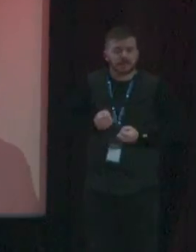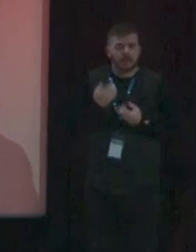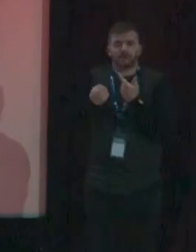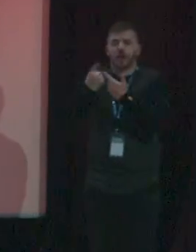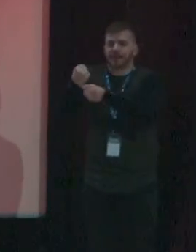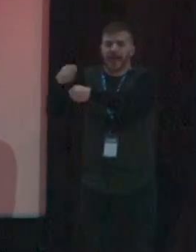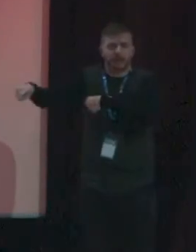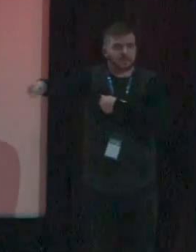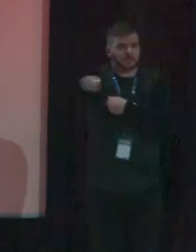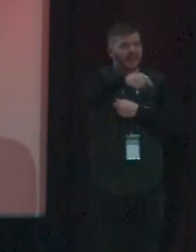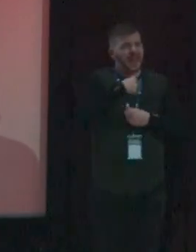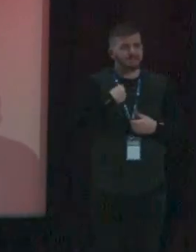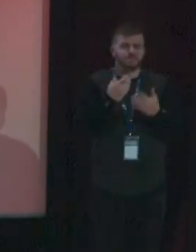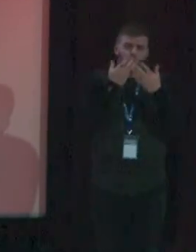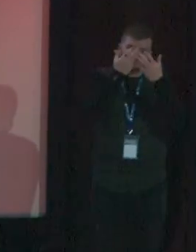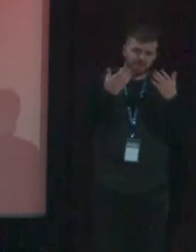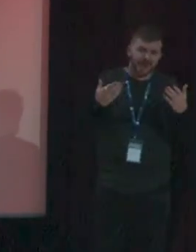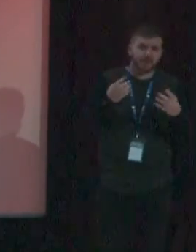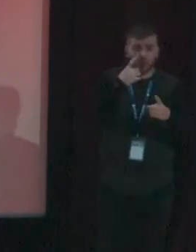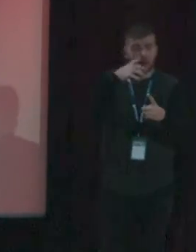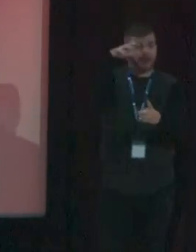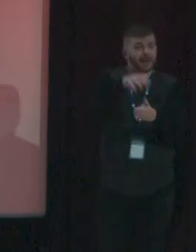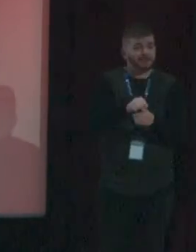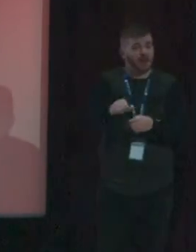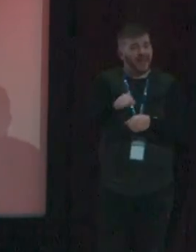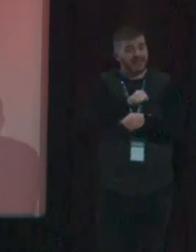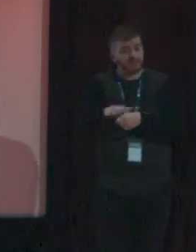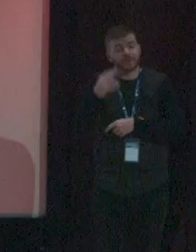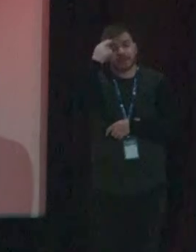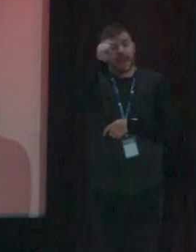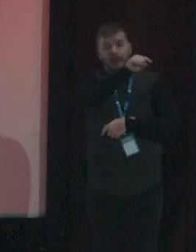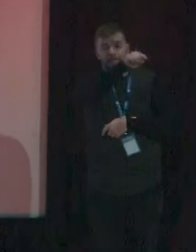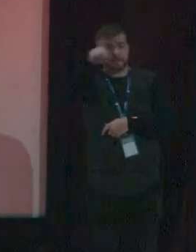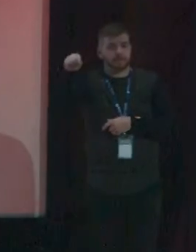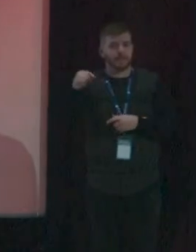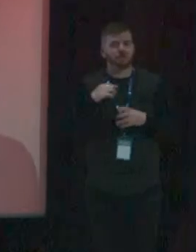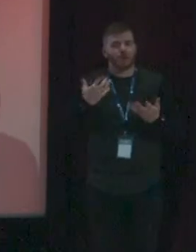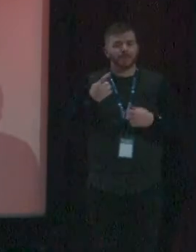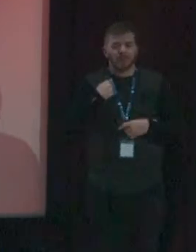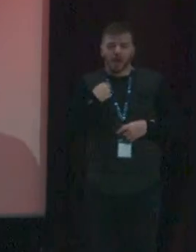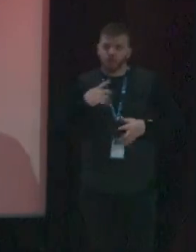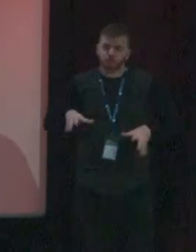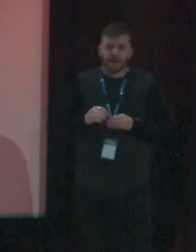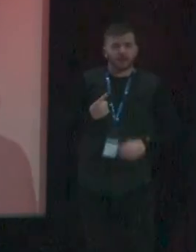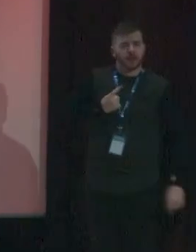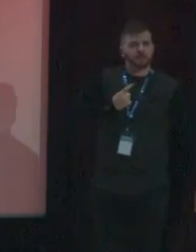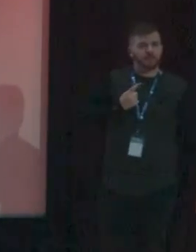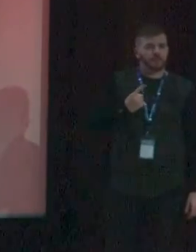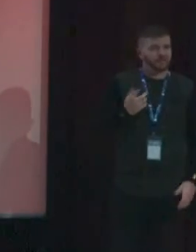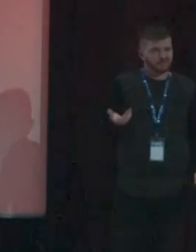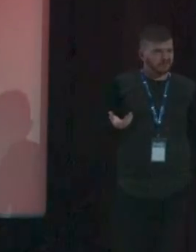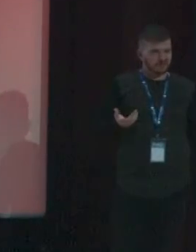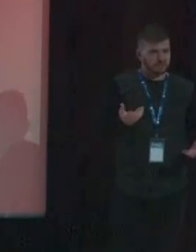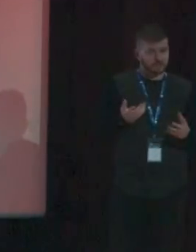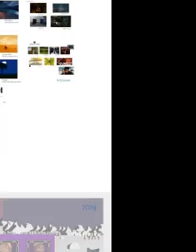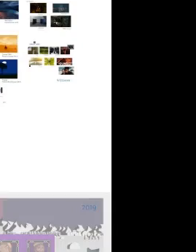much more respect for people who can identify their influences and name them than the people who think they just invented it all on their own, because that's